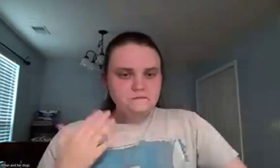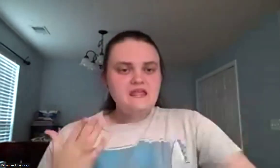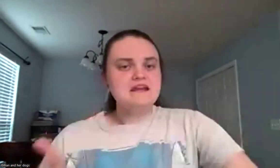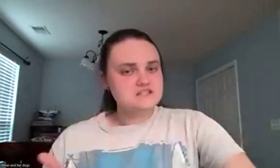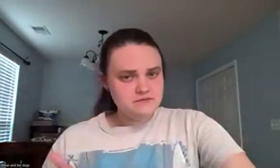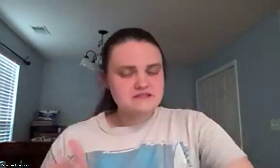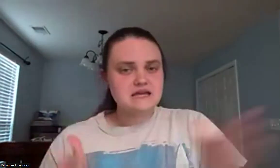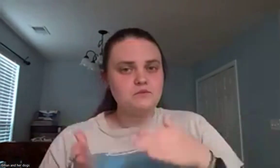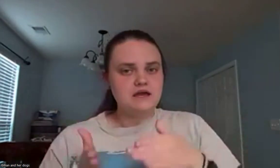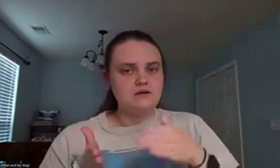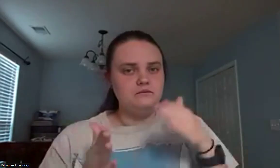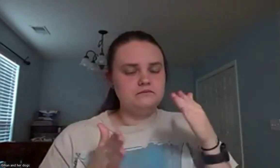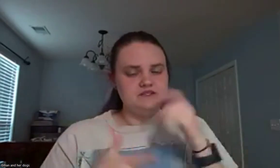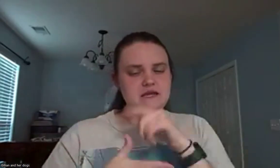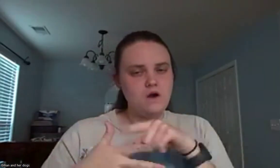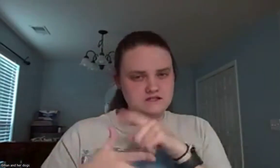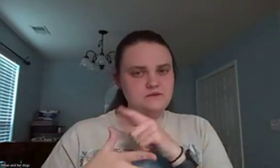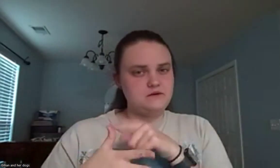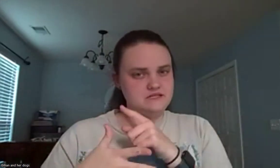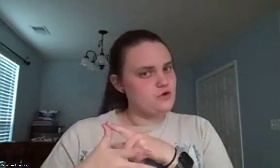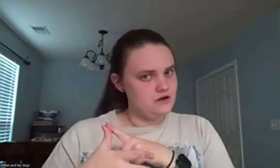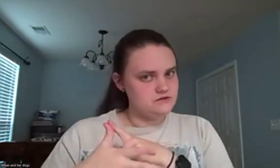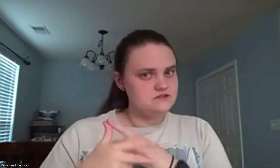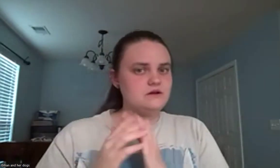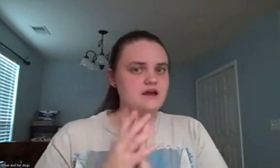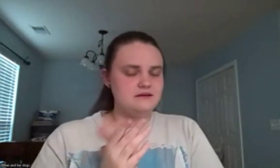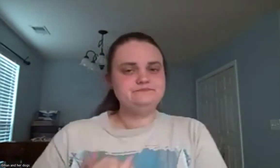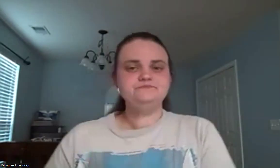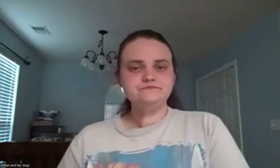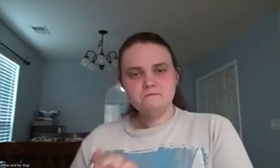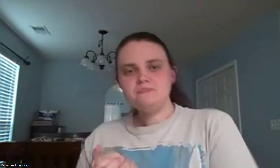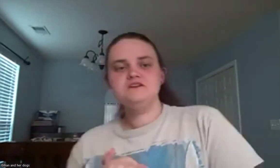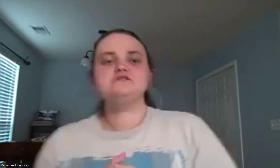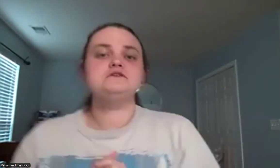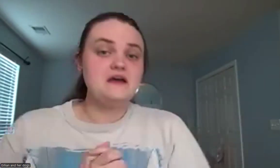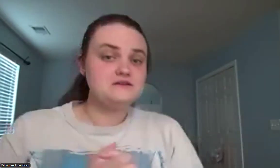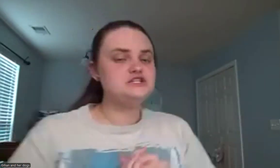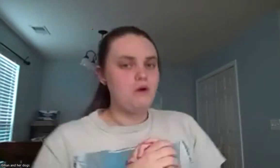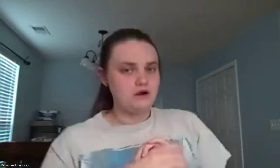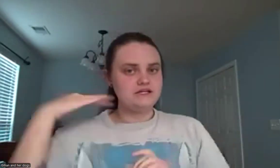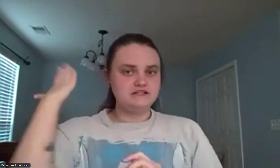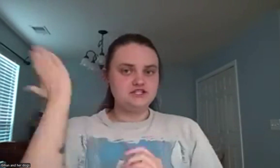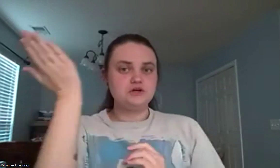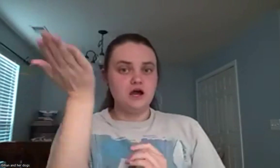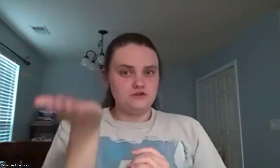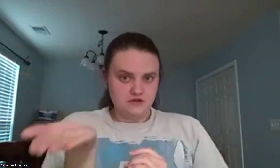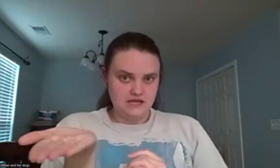And it's going to be the same way, the same concept like we did with our hundreds. Okay. So for 1,000, you are going to need your other